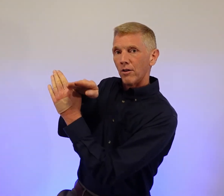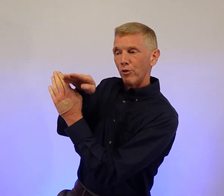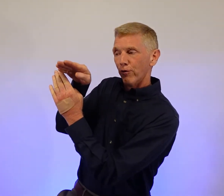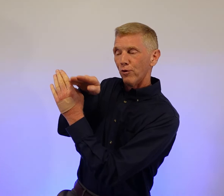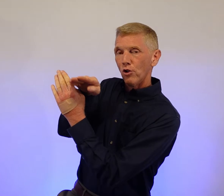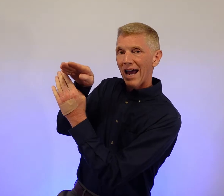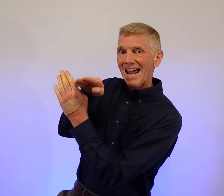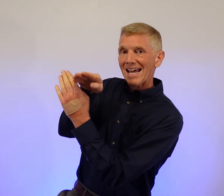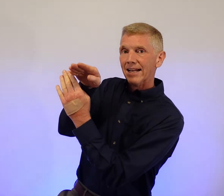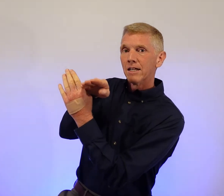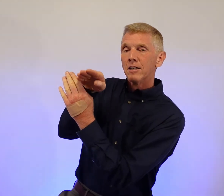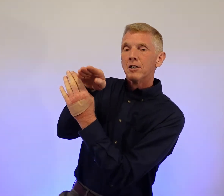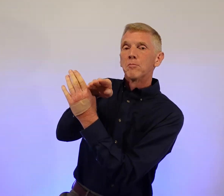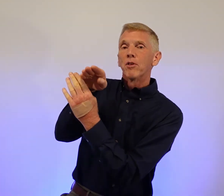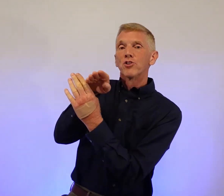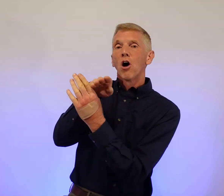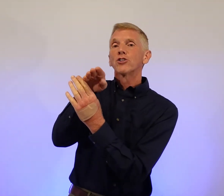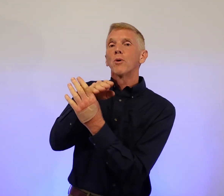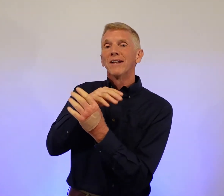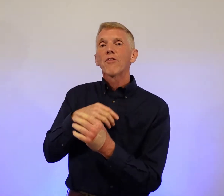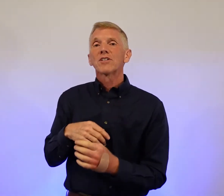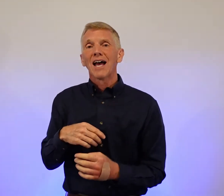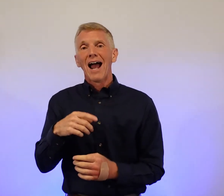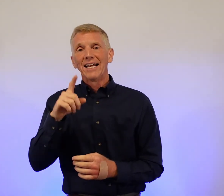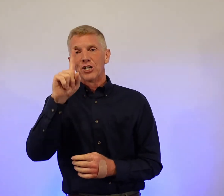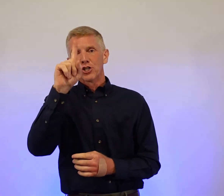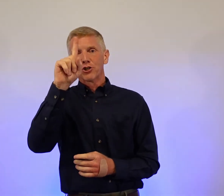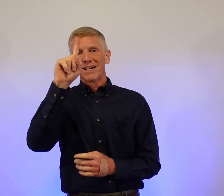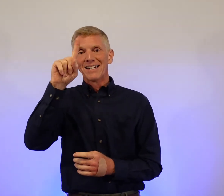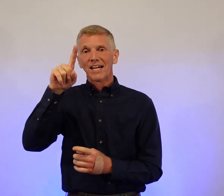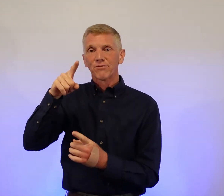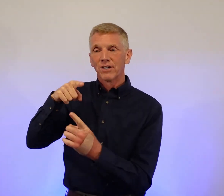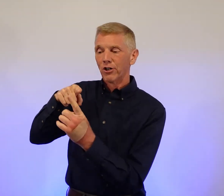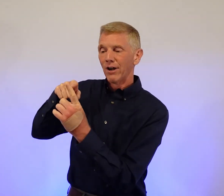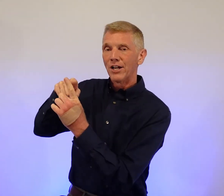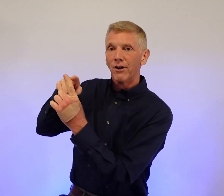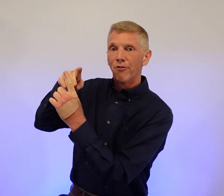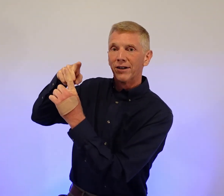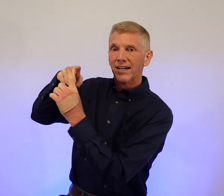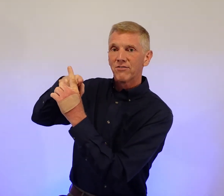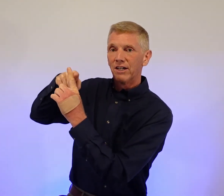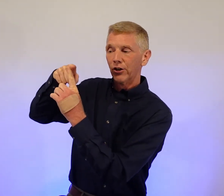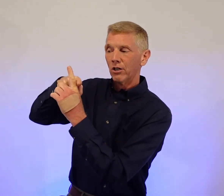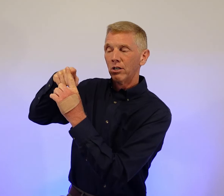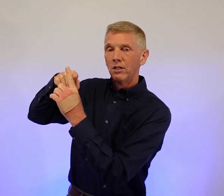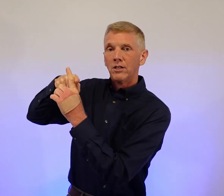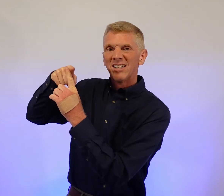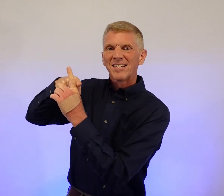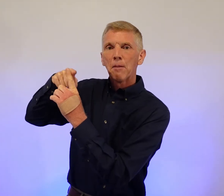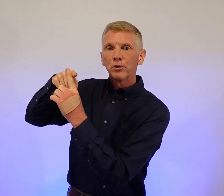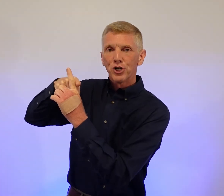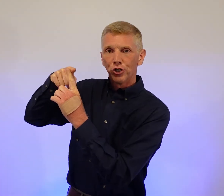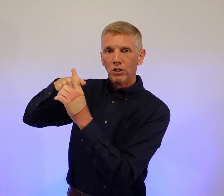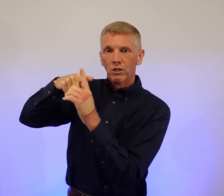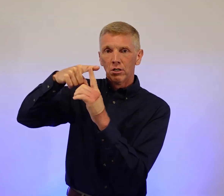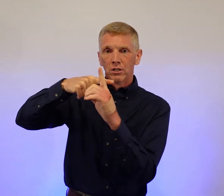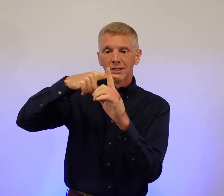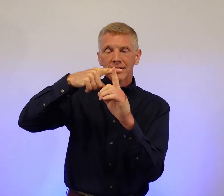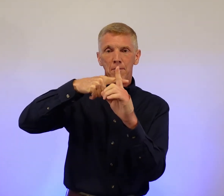The full hand, but there's also another sign, and it's just your index finger and your other index finger. Temperature.